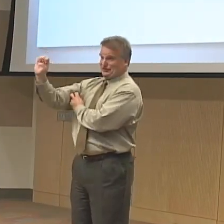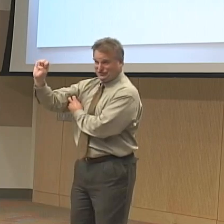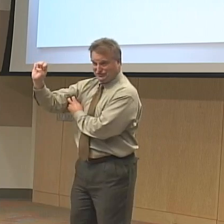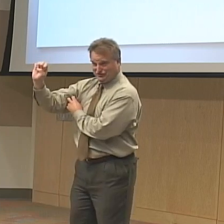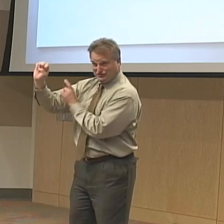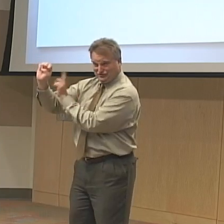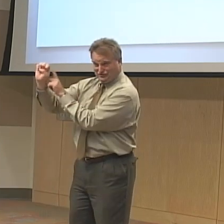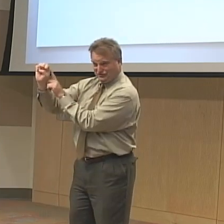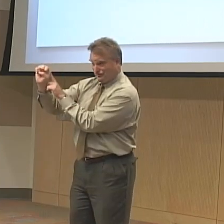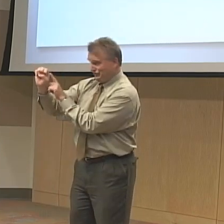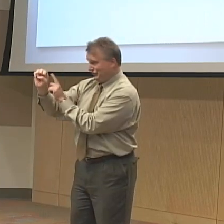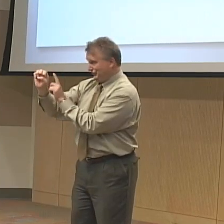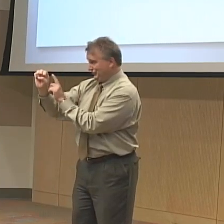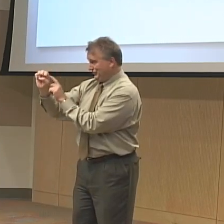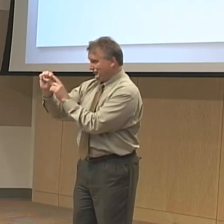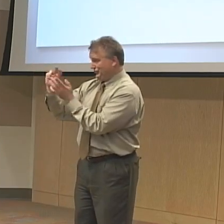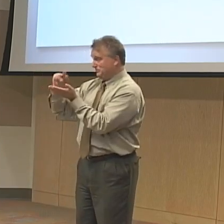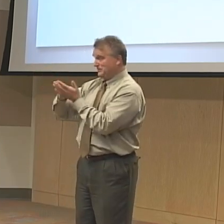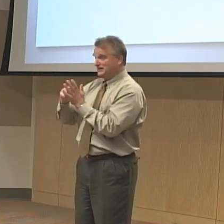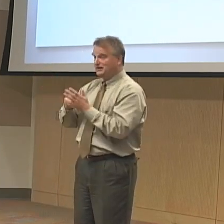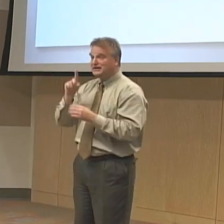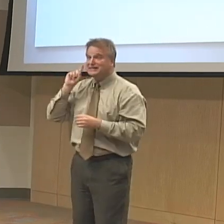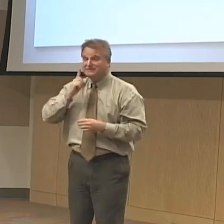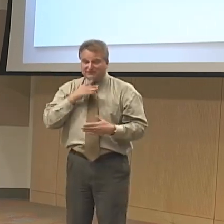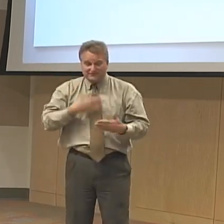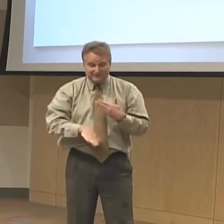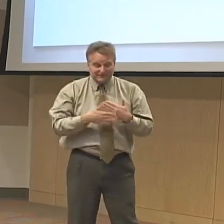And with the cure being out there,